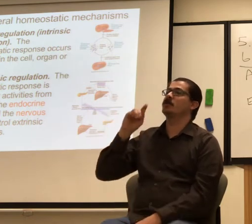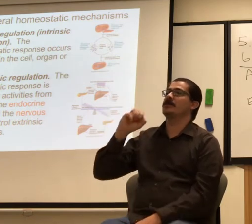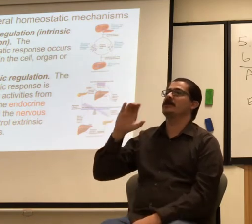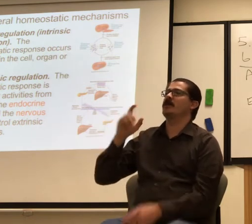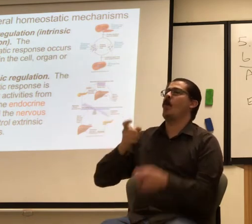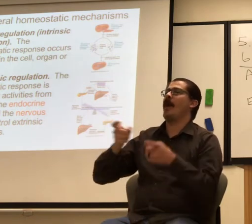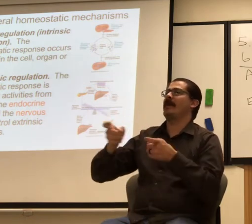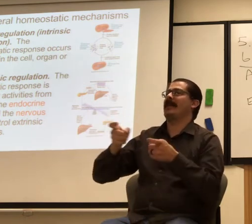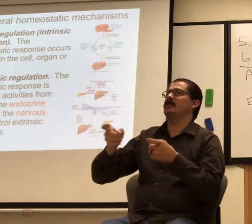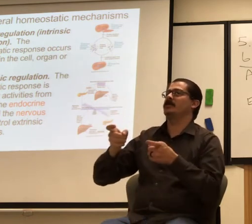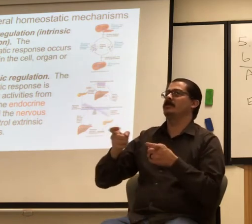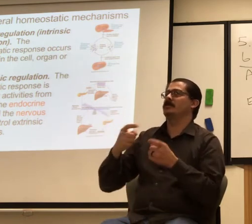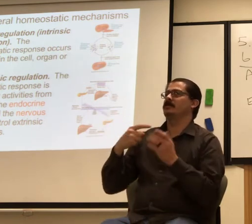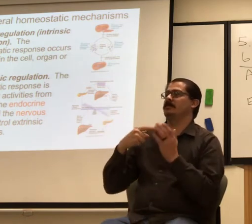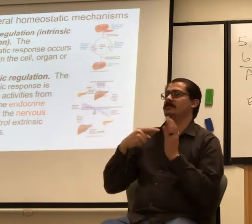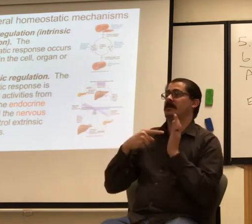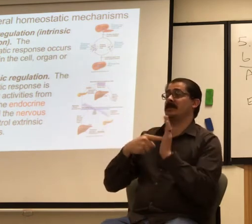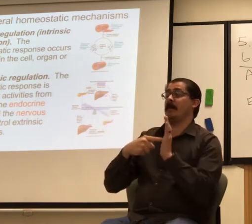So the examples we talked about: